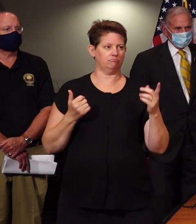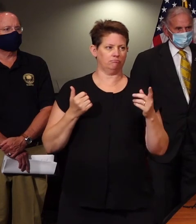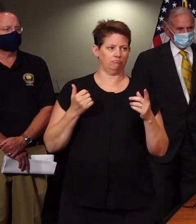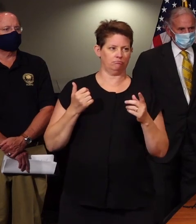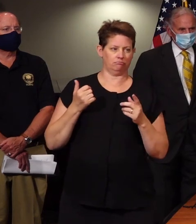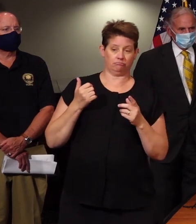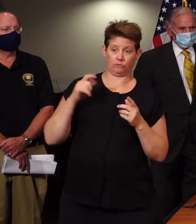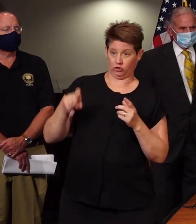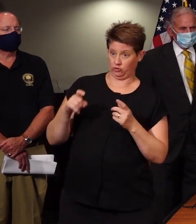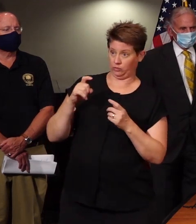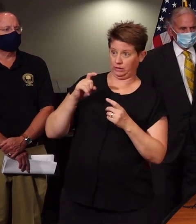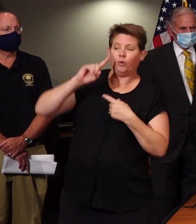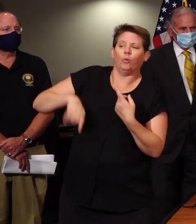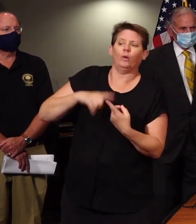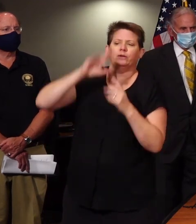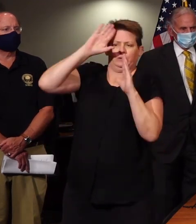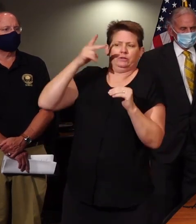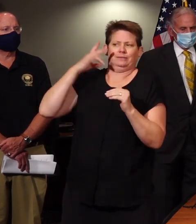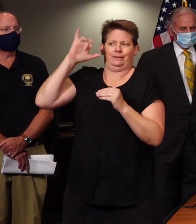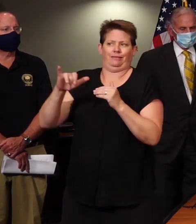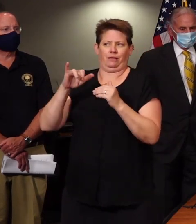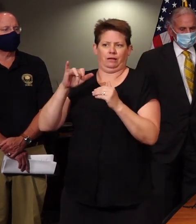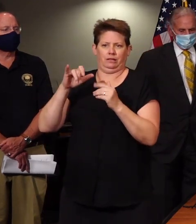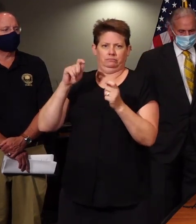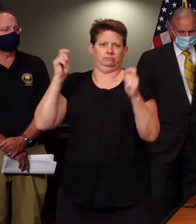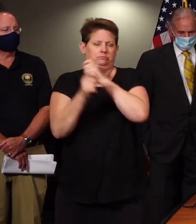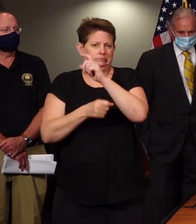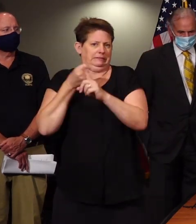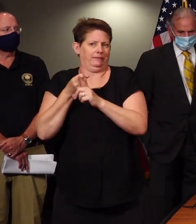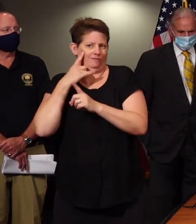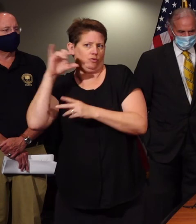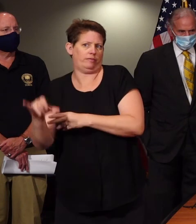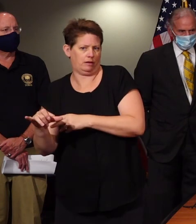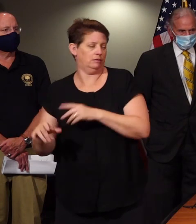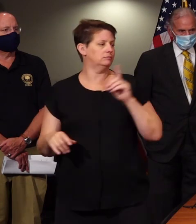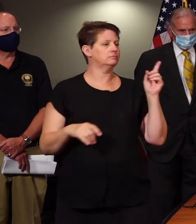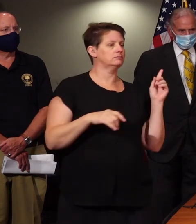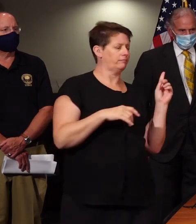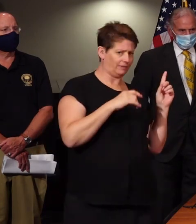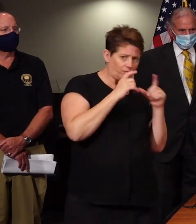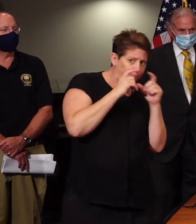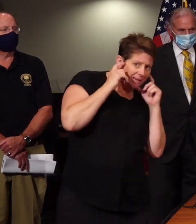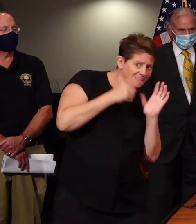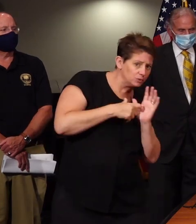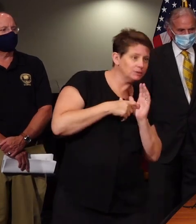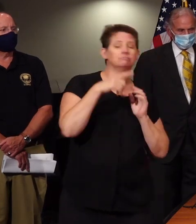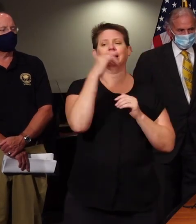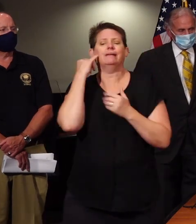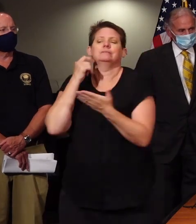wait to see any kind of effect of those mask ordinances? The effect of the mask ordinances? Yeah, like if it's doing anything